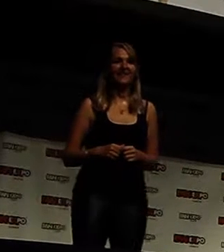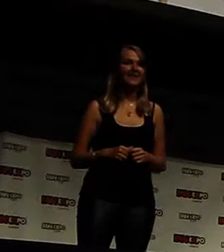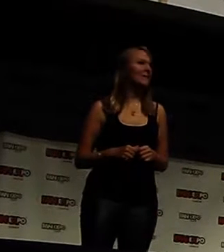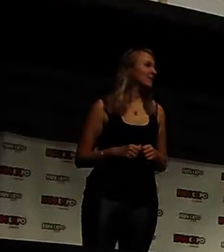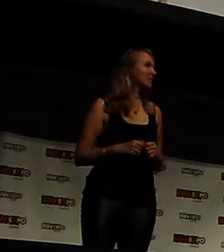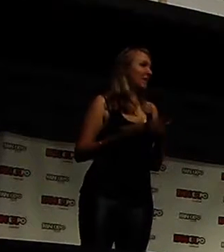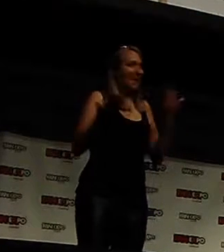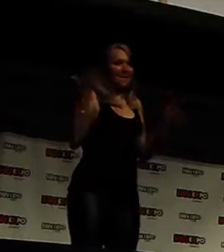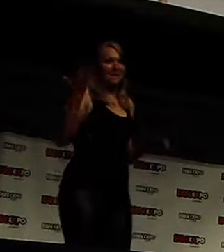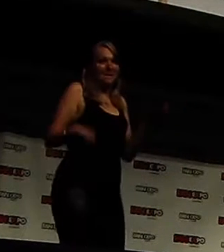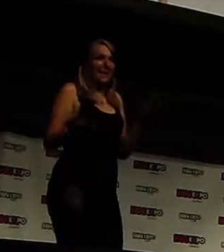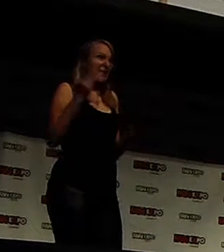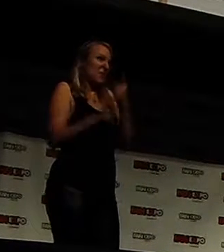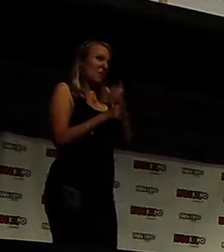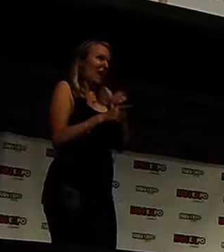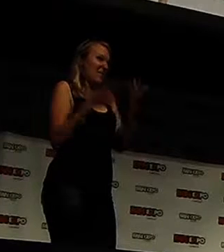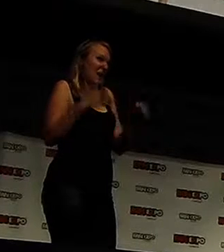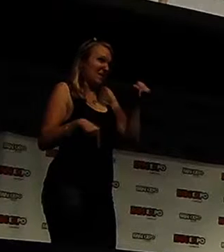Maybe it's this one.